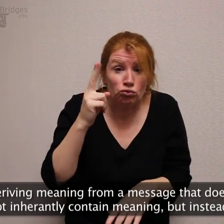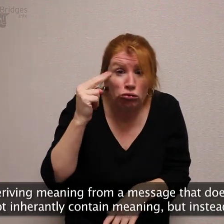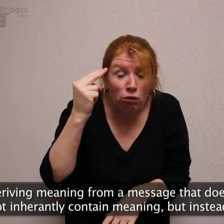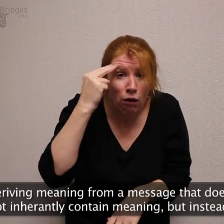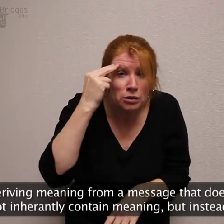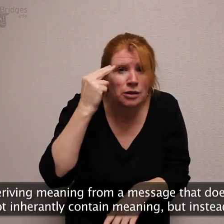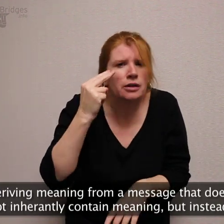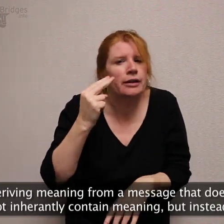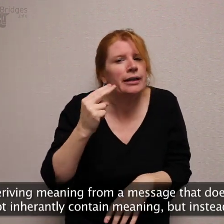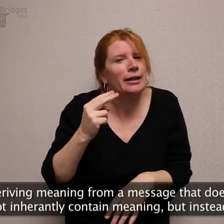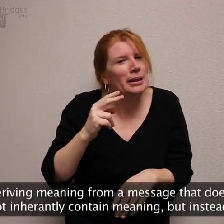When a person